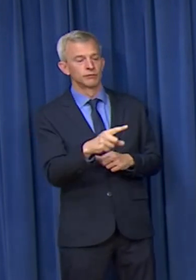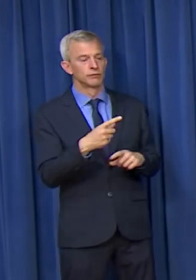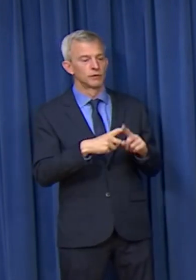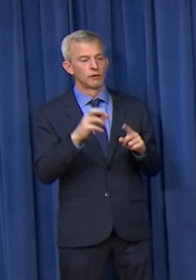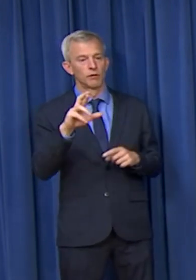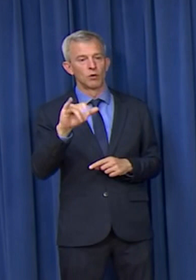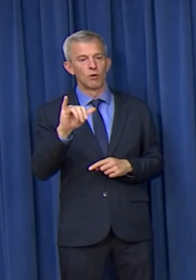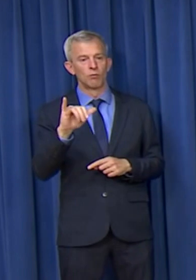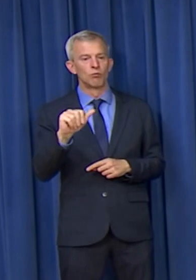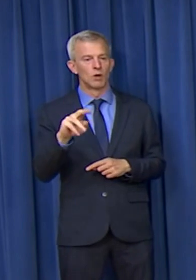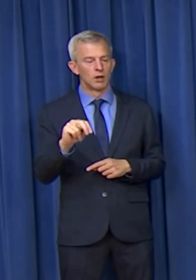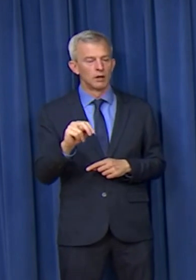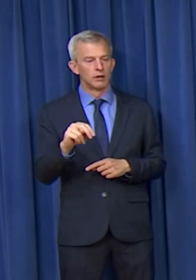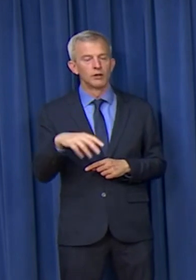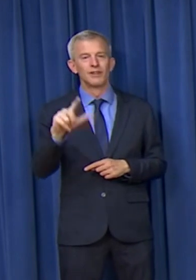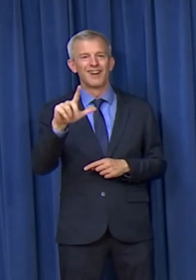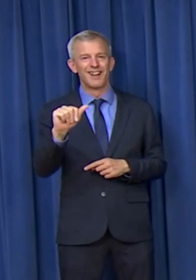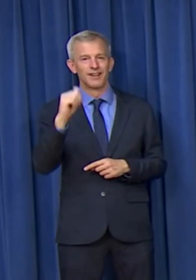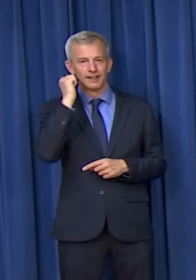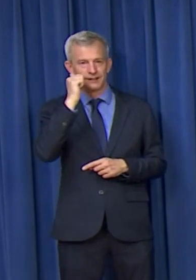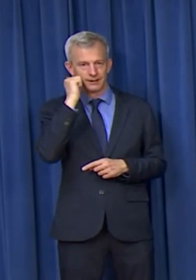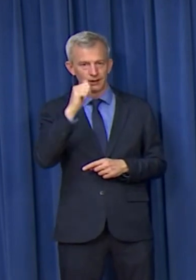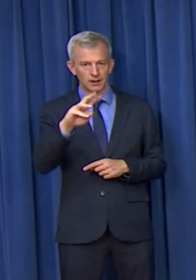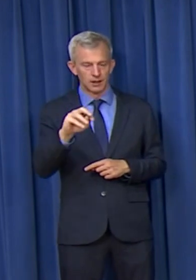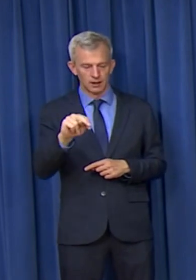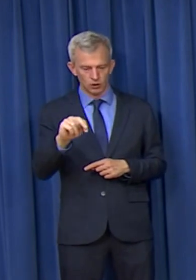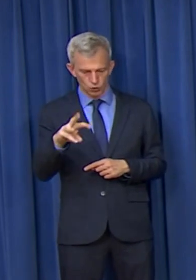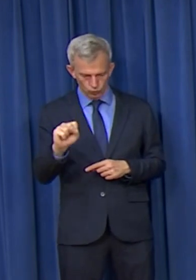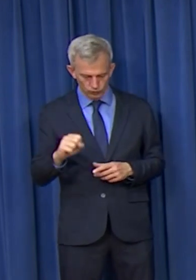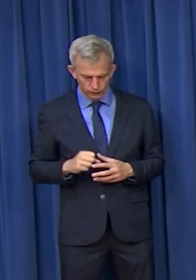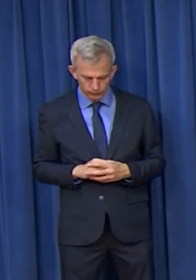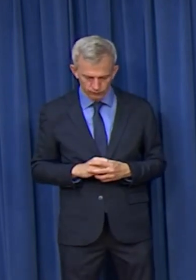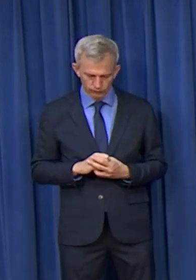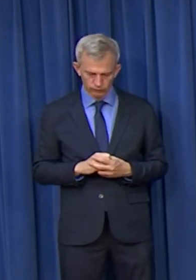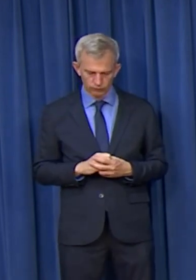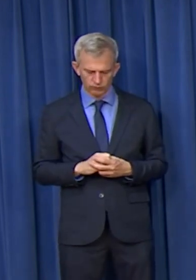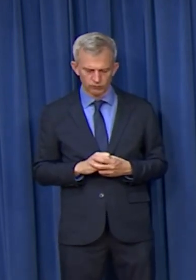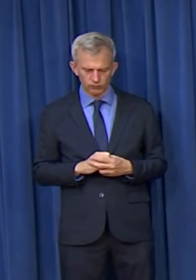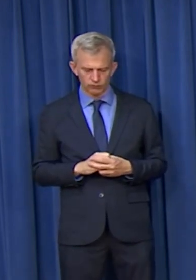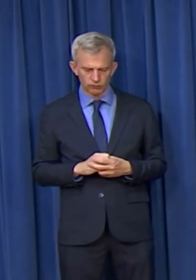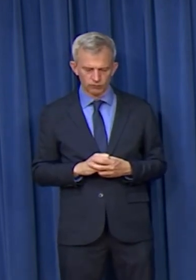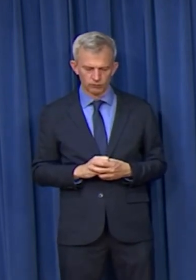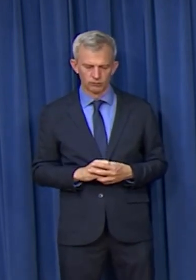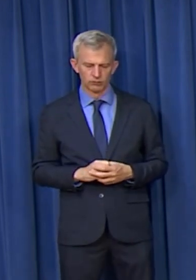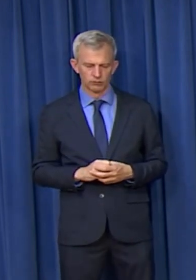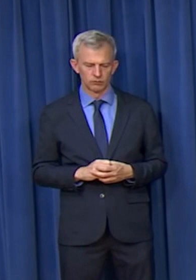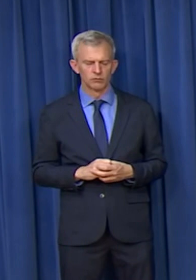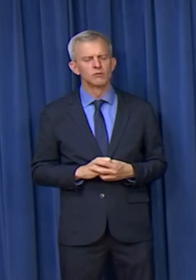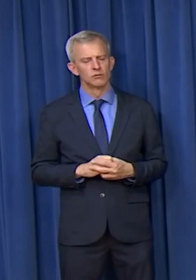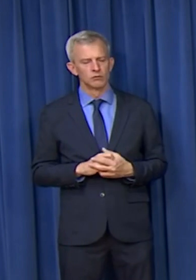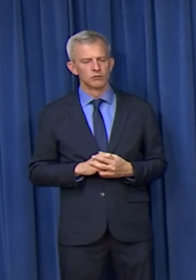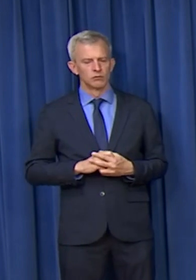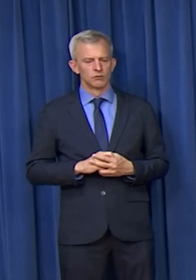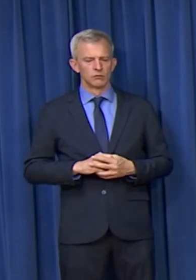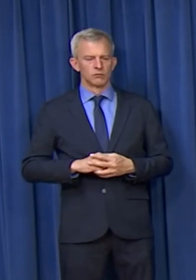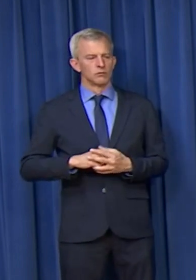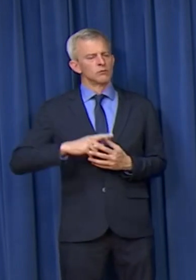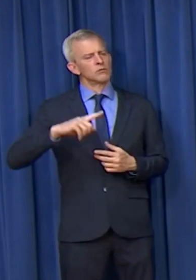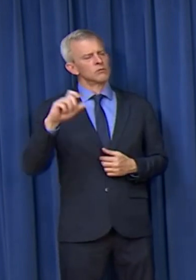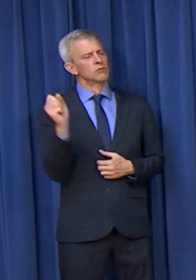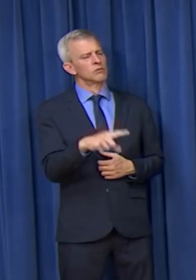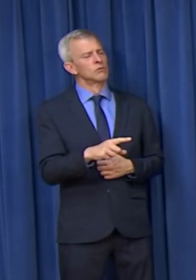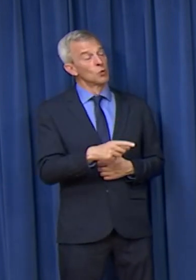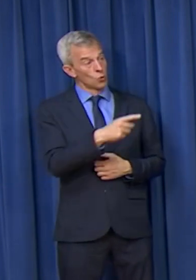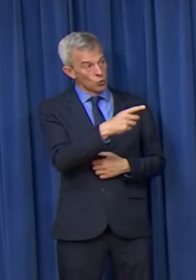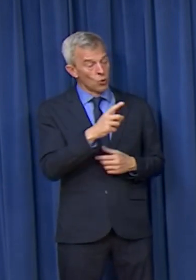city editor at the Los Angeles Daily News. Mr. Feuer, does your office have any